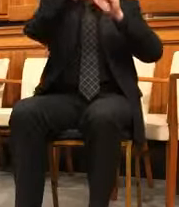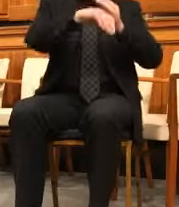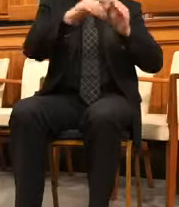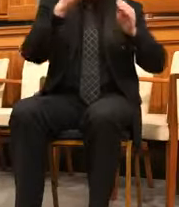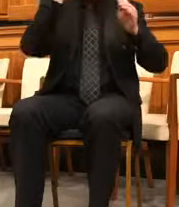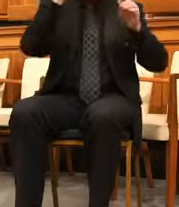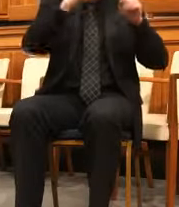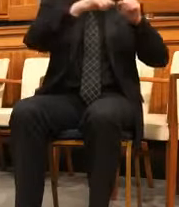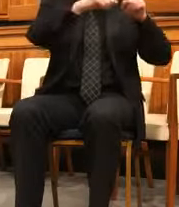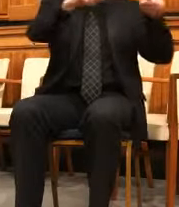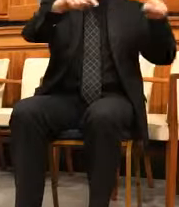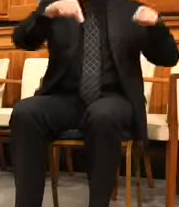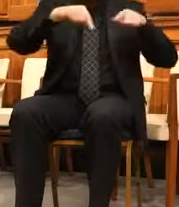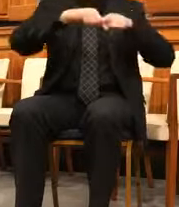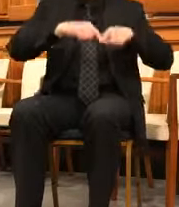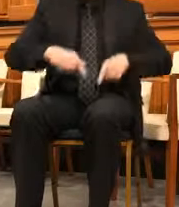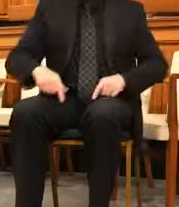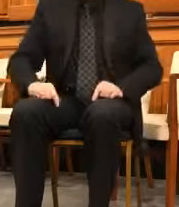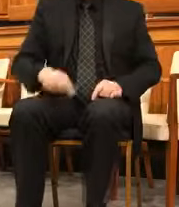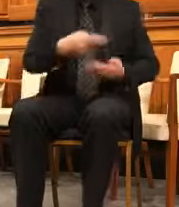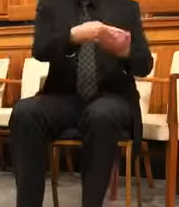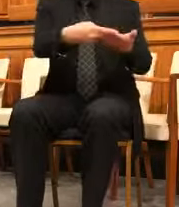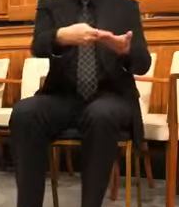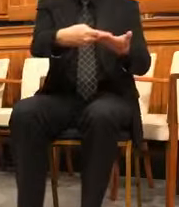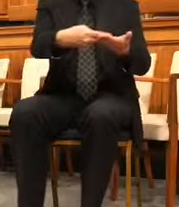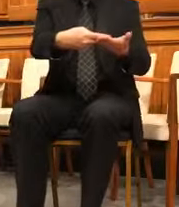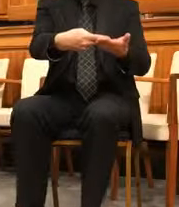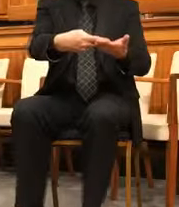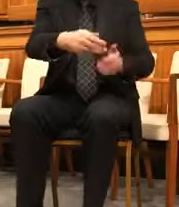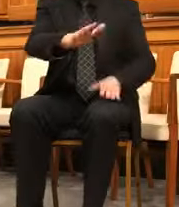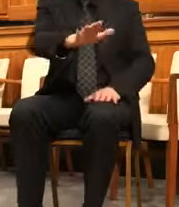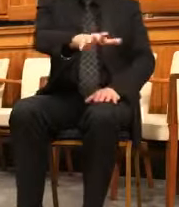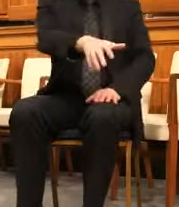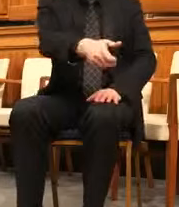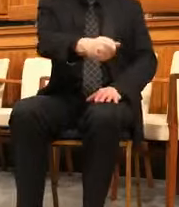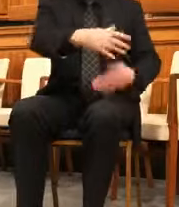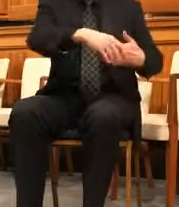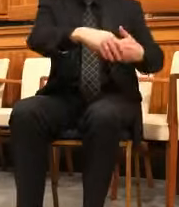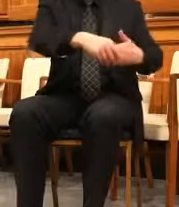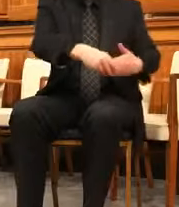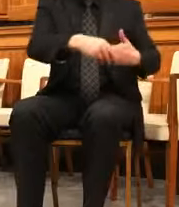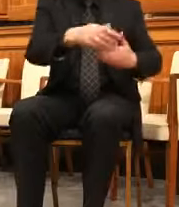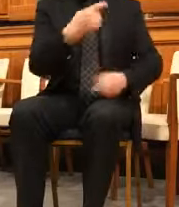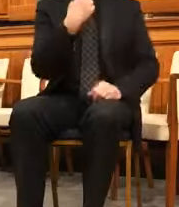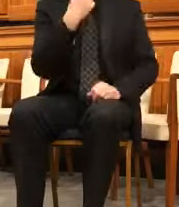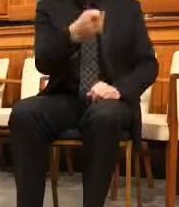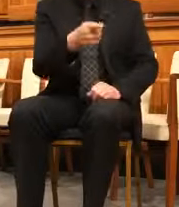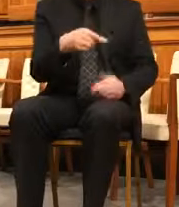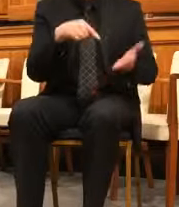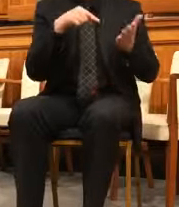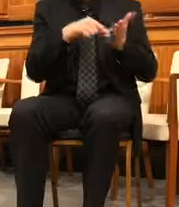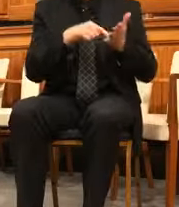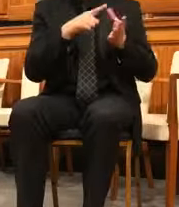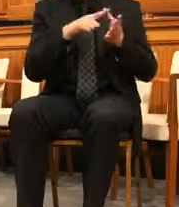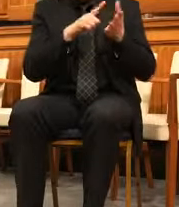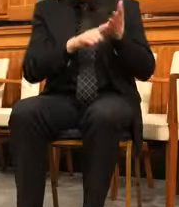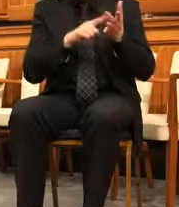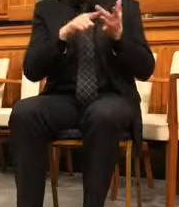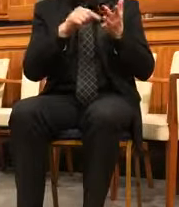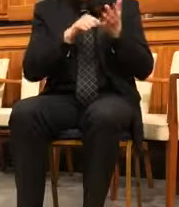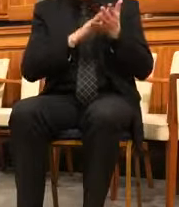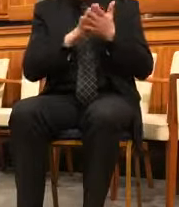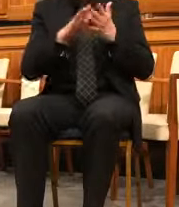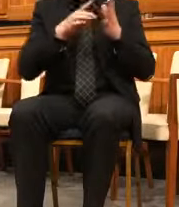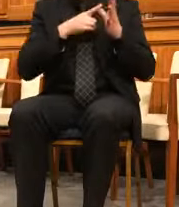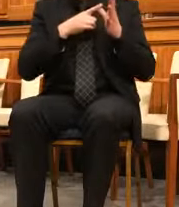lying. And he took the damsel by the hand, and saith unto her, Talitha